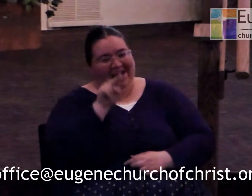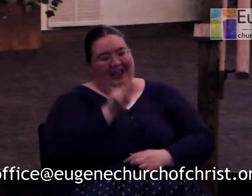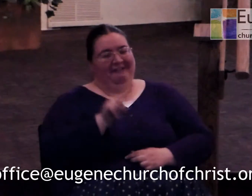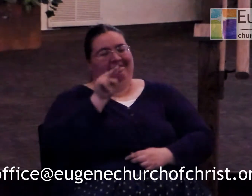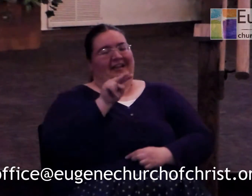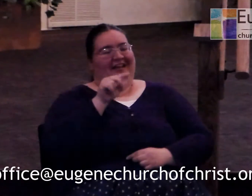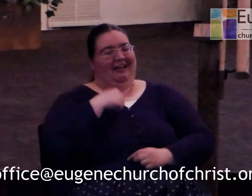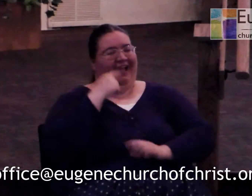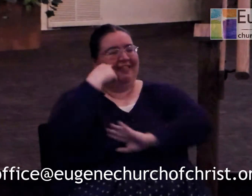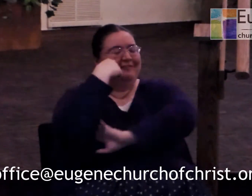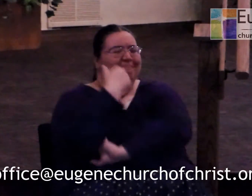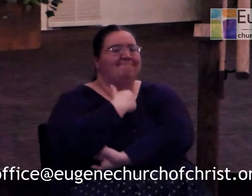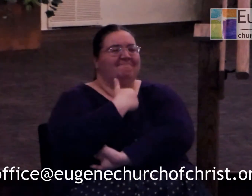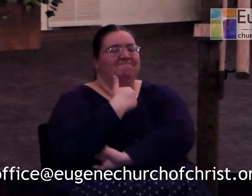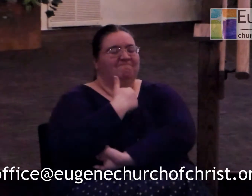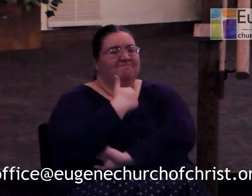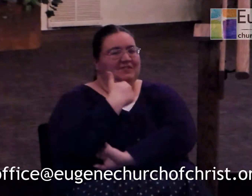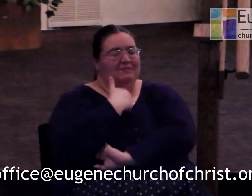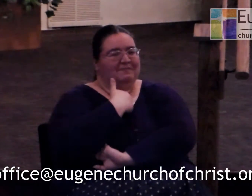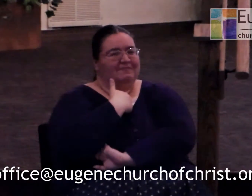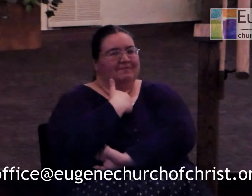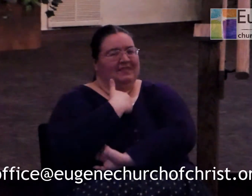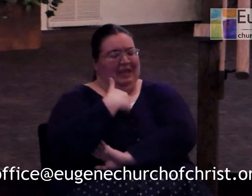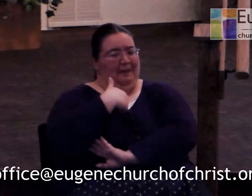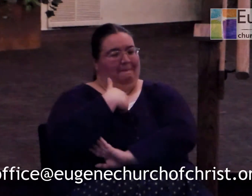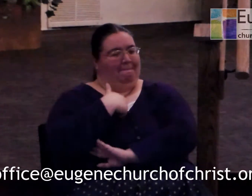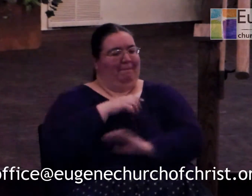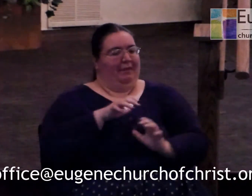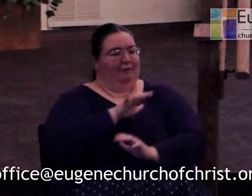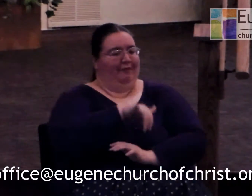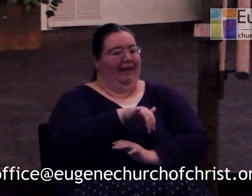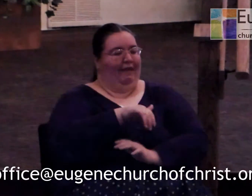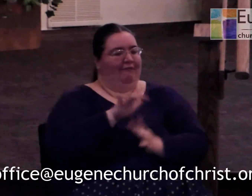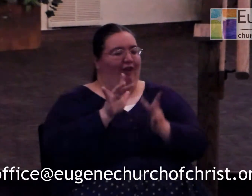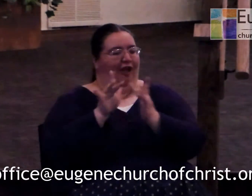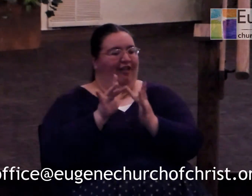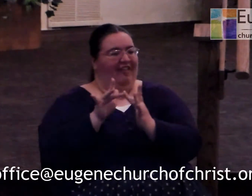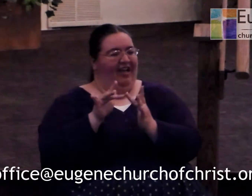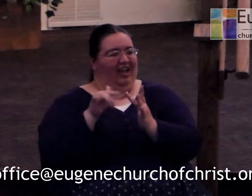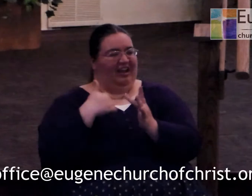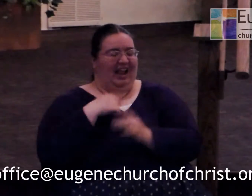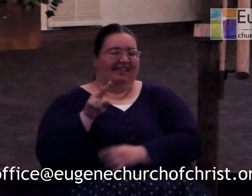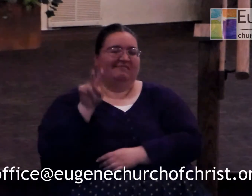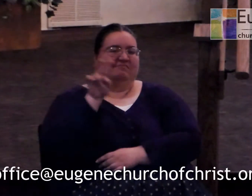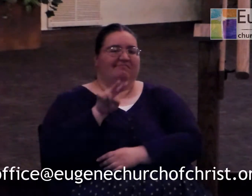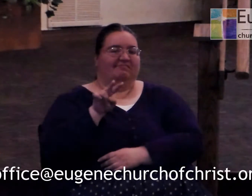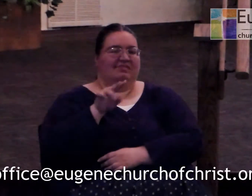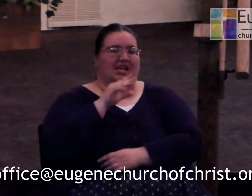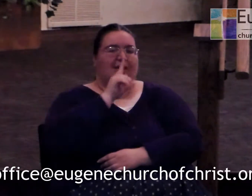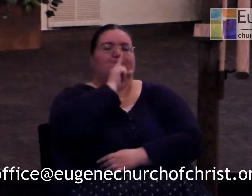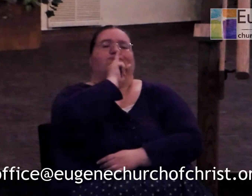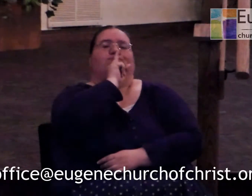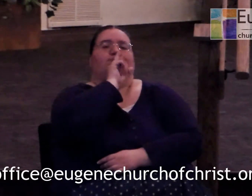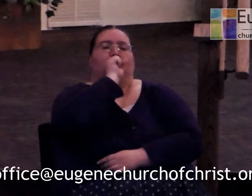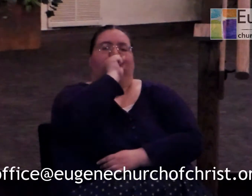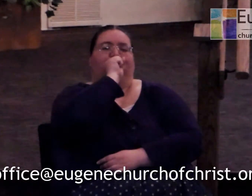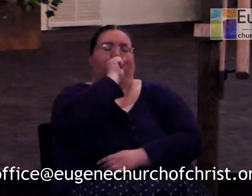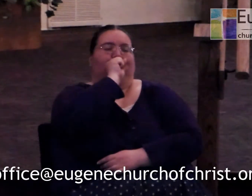lately online. I've not been saying a whole lot. Because I have thoughts and I have ideas, and I don't know which ones I should share and which ones I